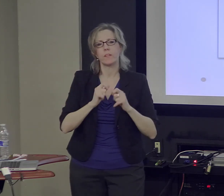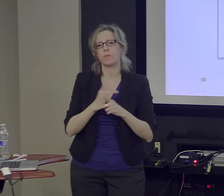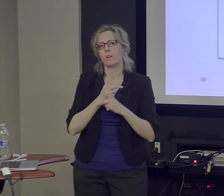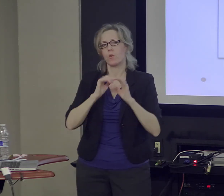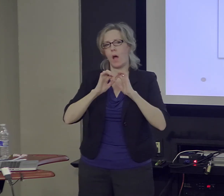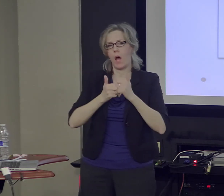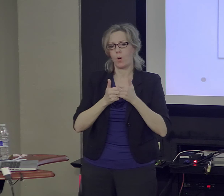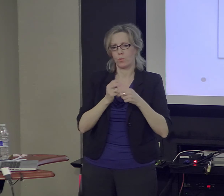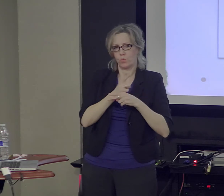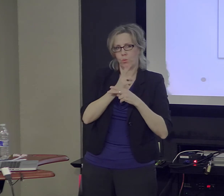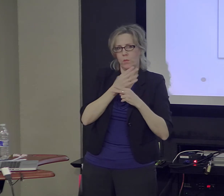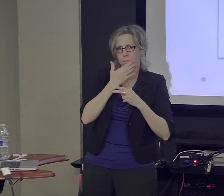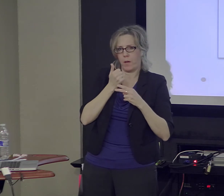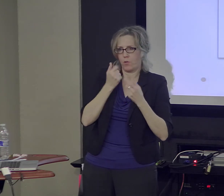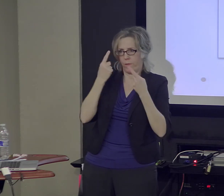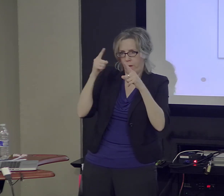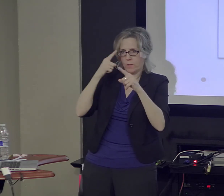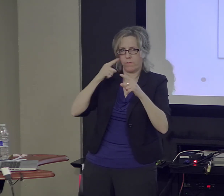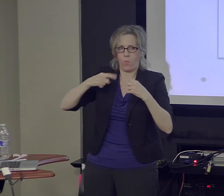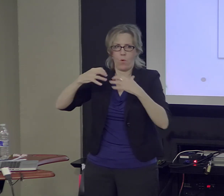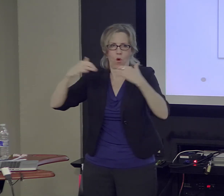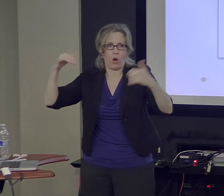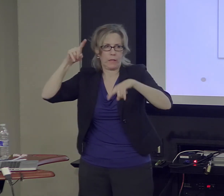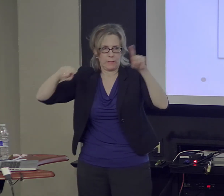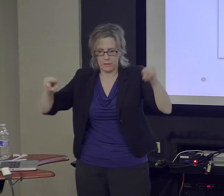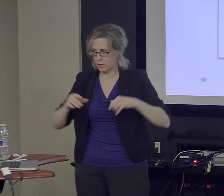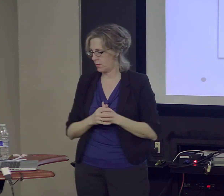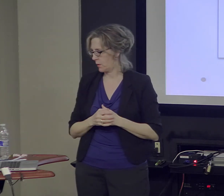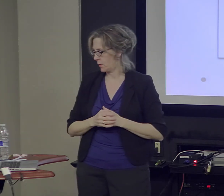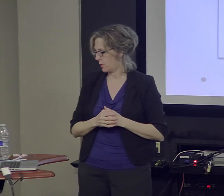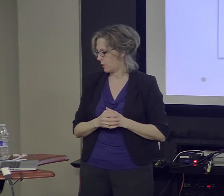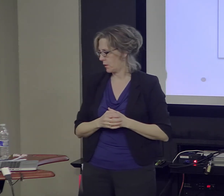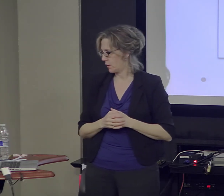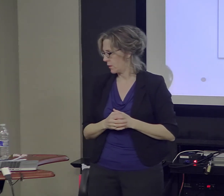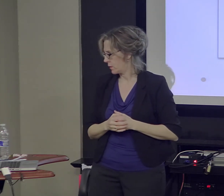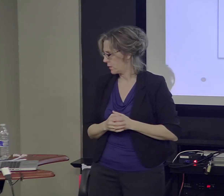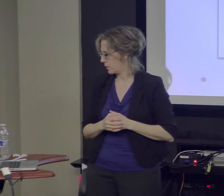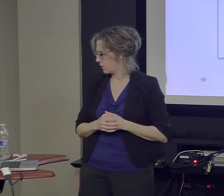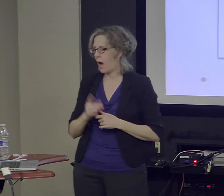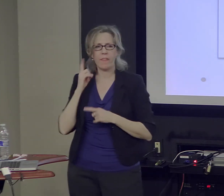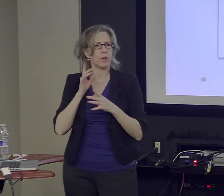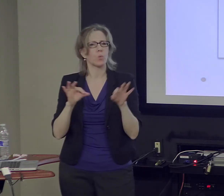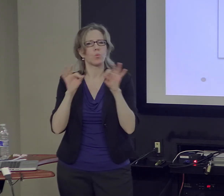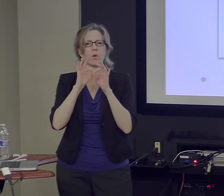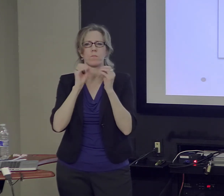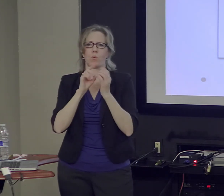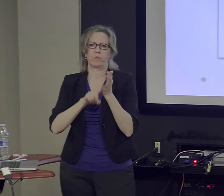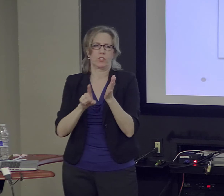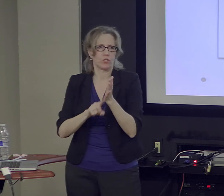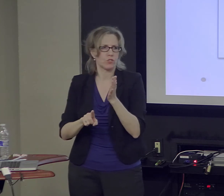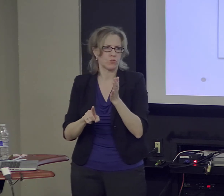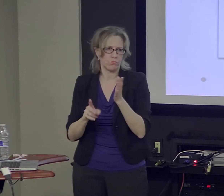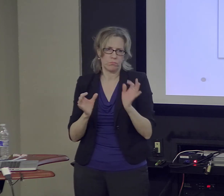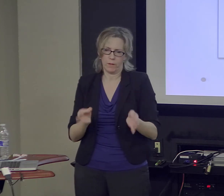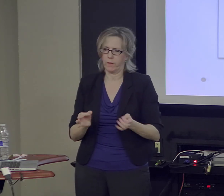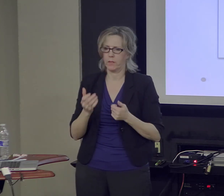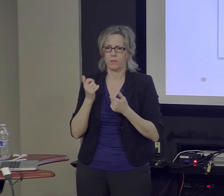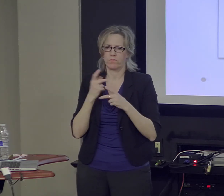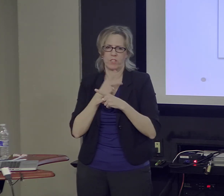language effective in a specific venue? How can we make it more effective for the audience?